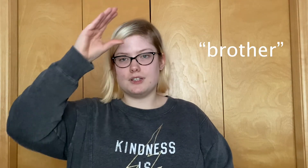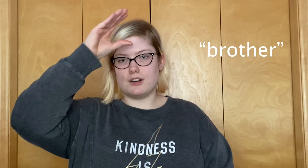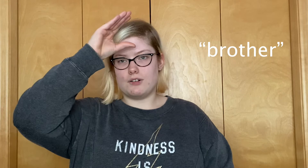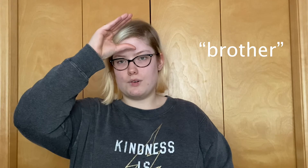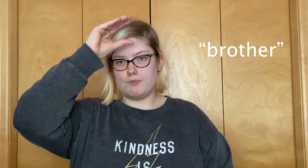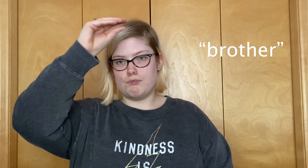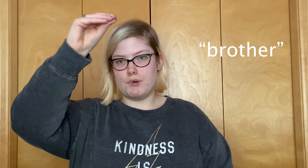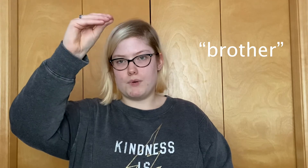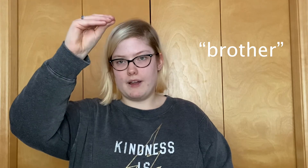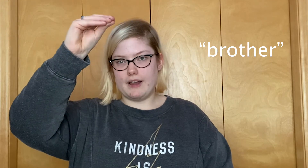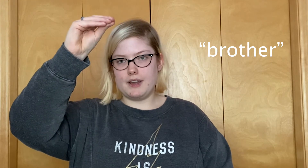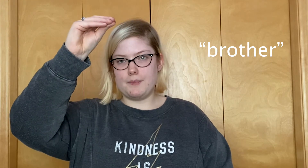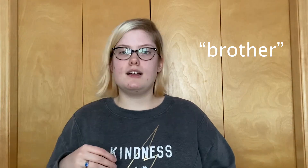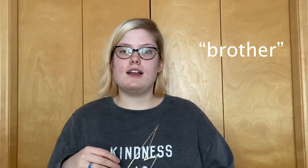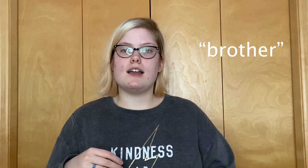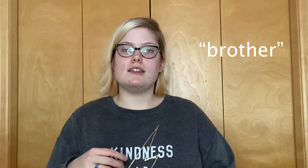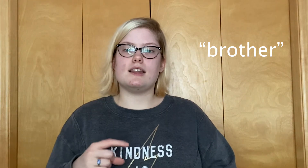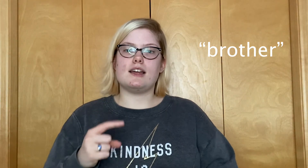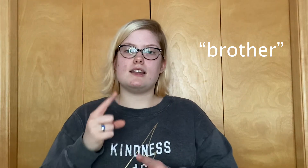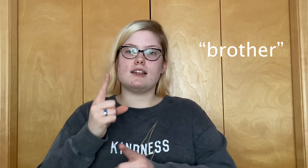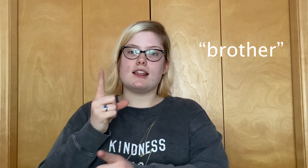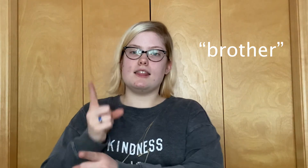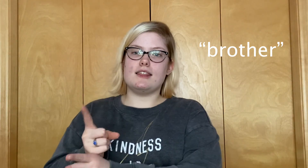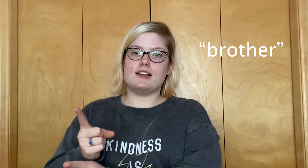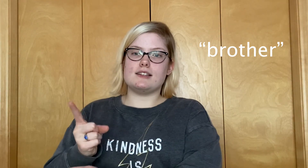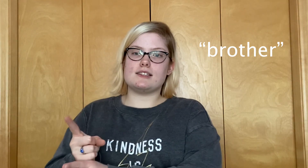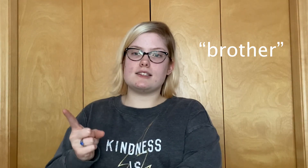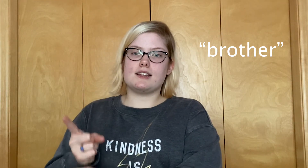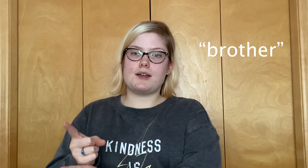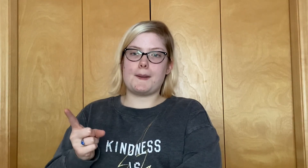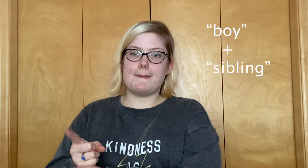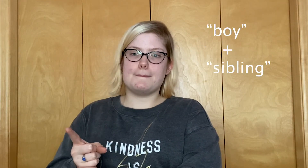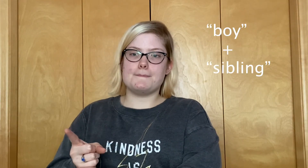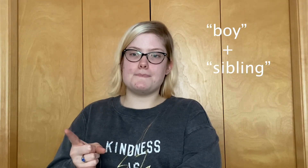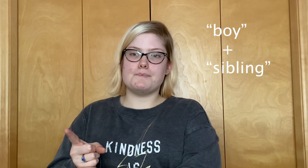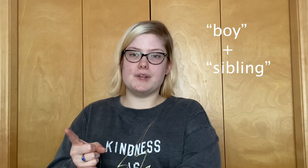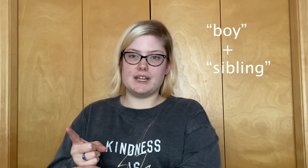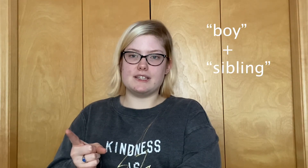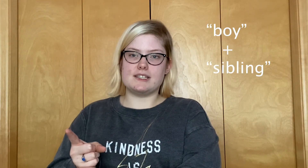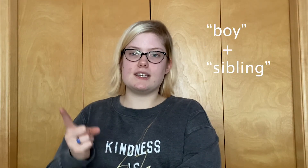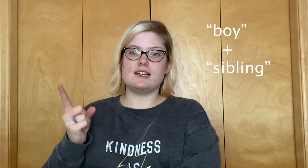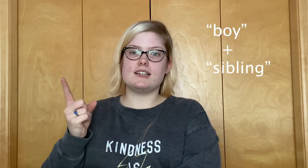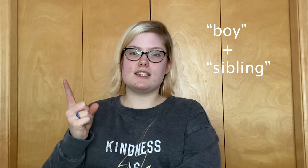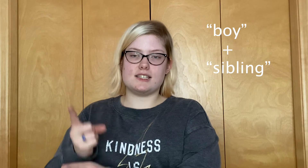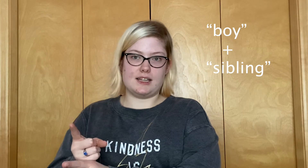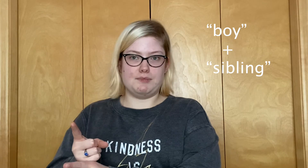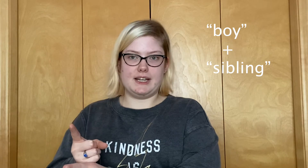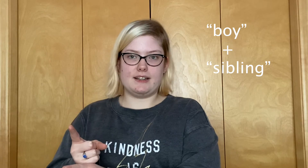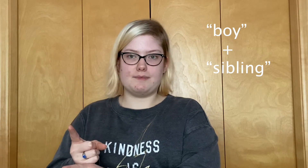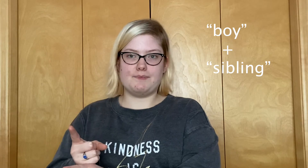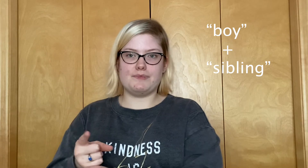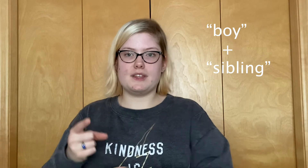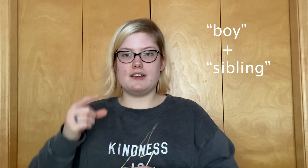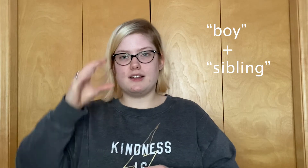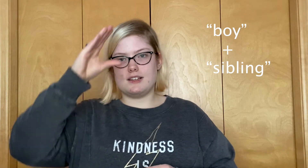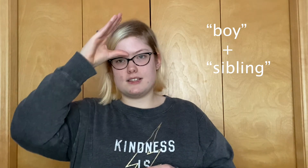go boy, and then this means sibling.